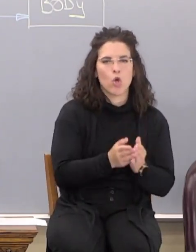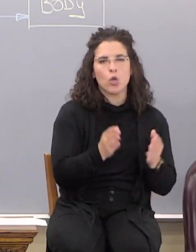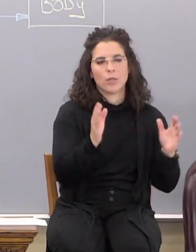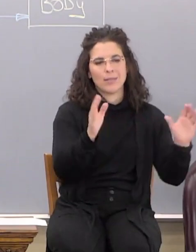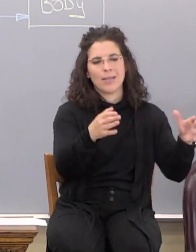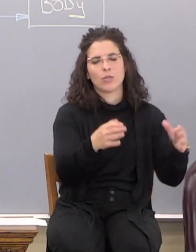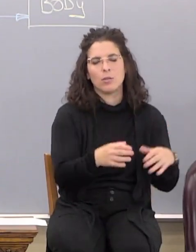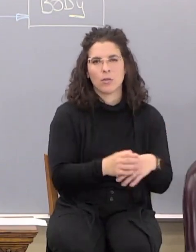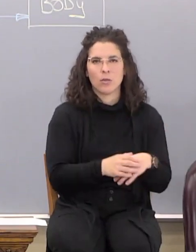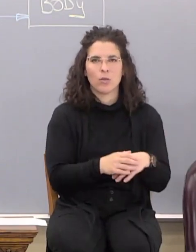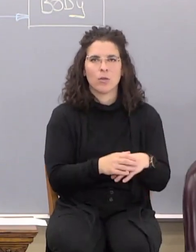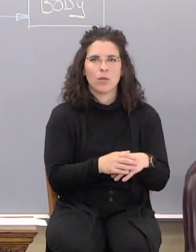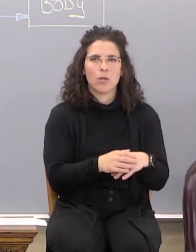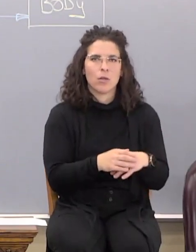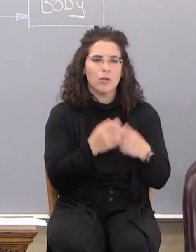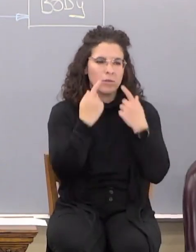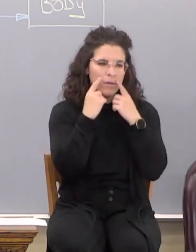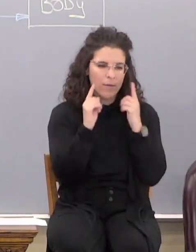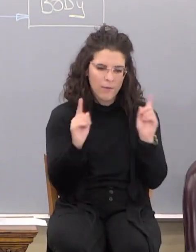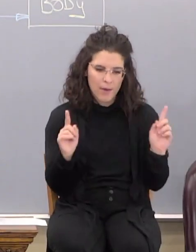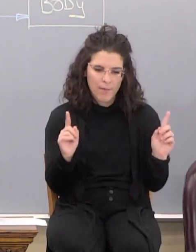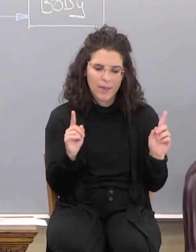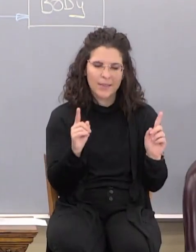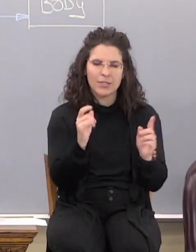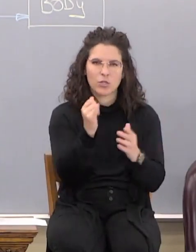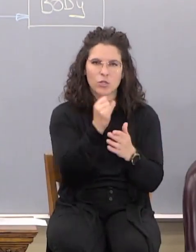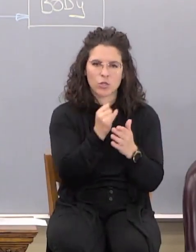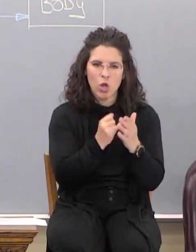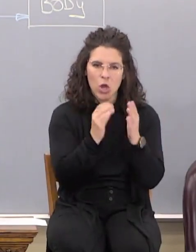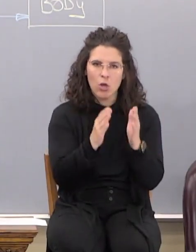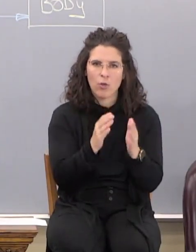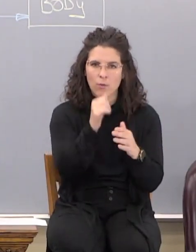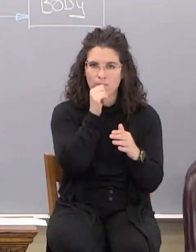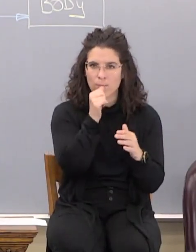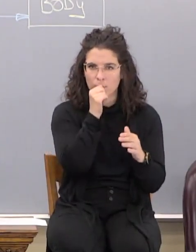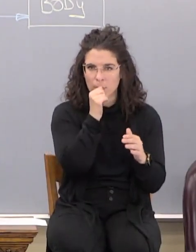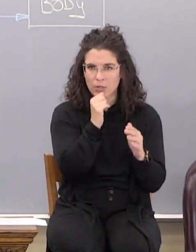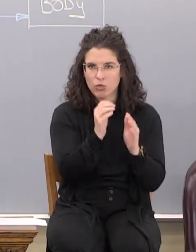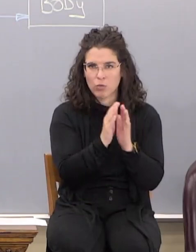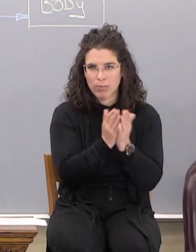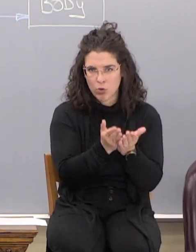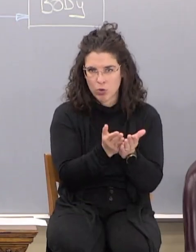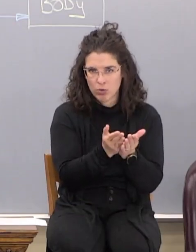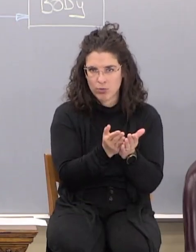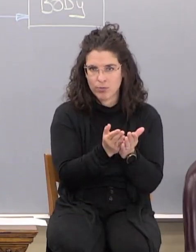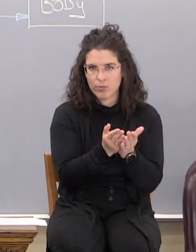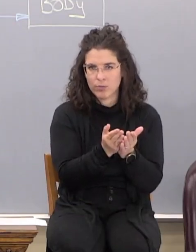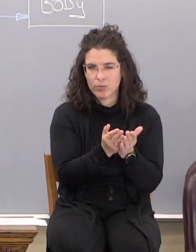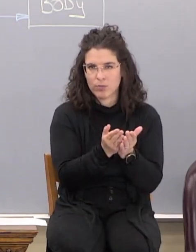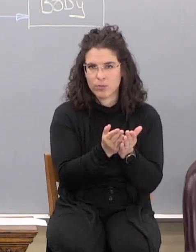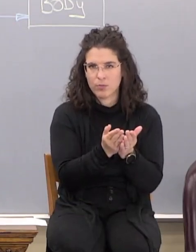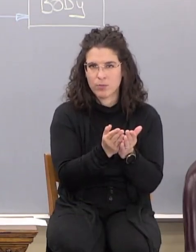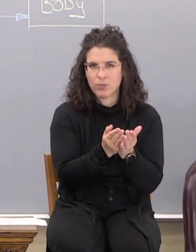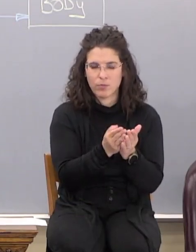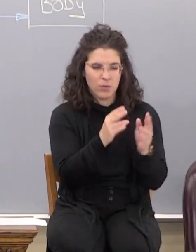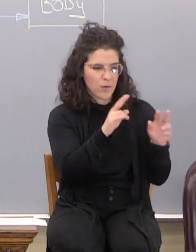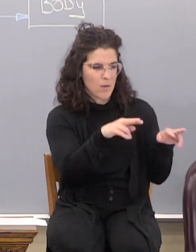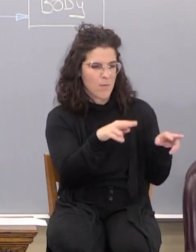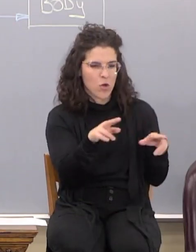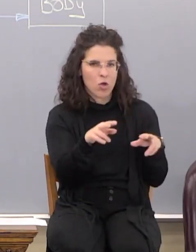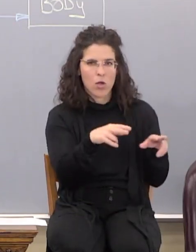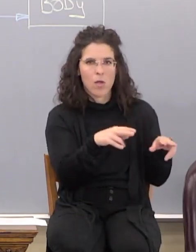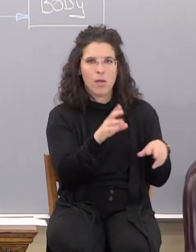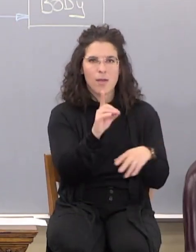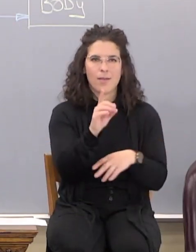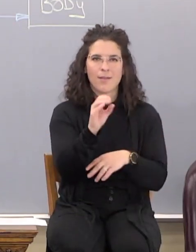And there's a famous author of mystery books, and I'm looking at it, and